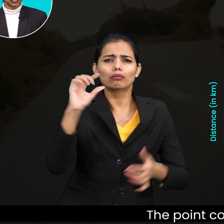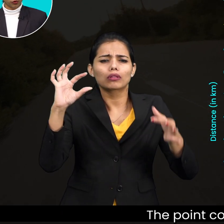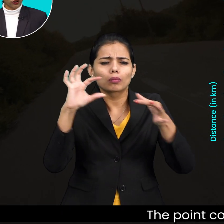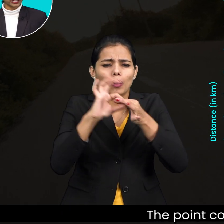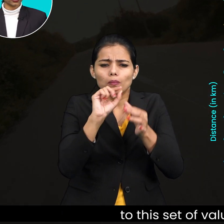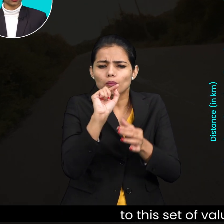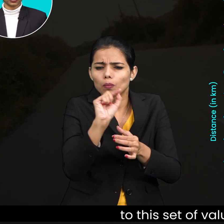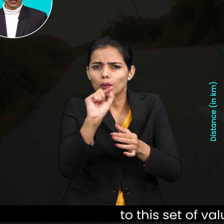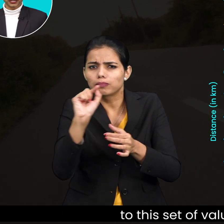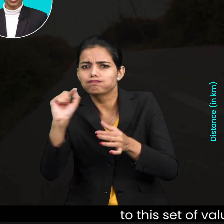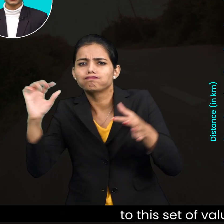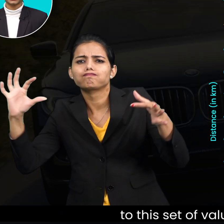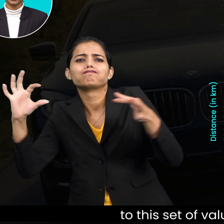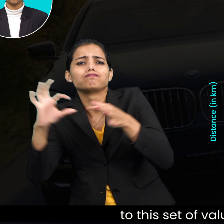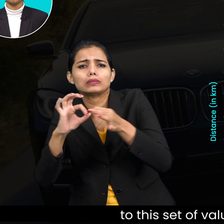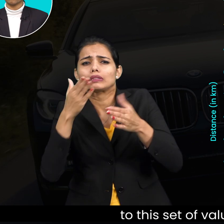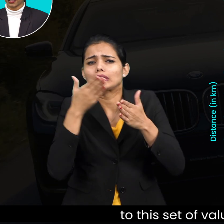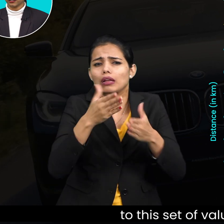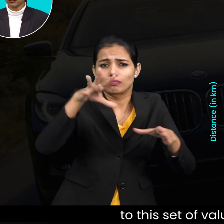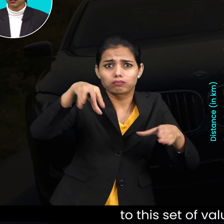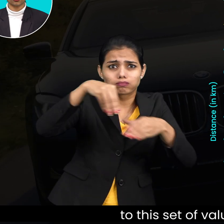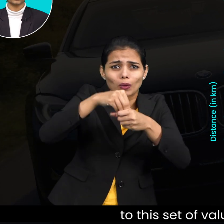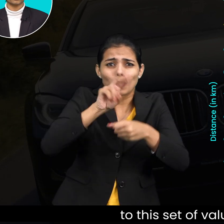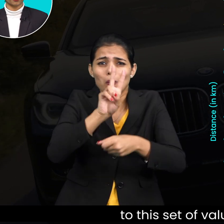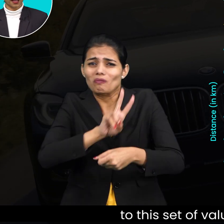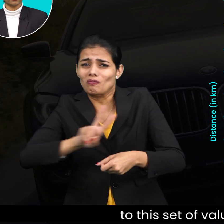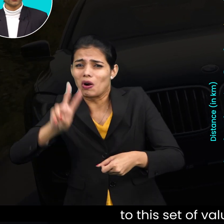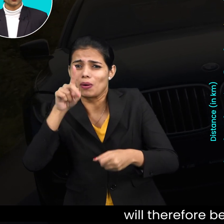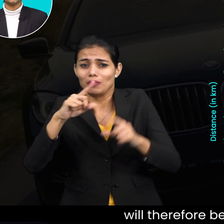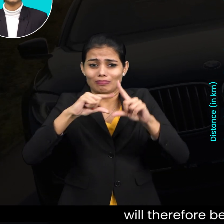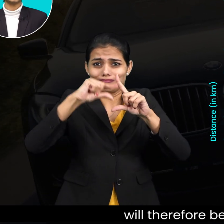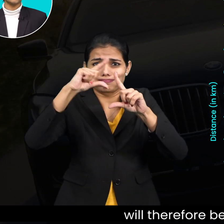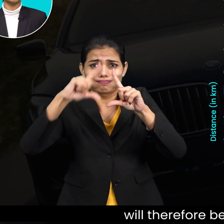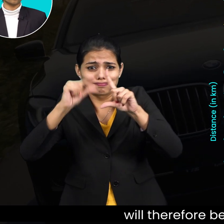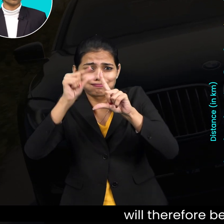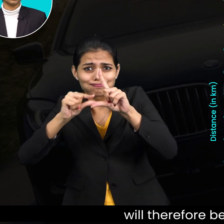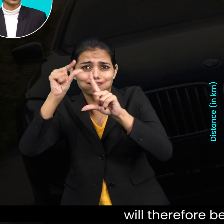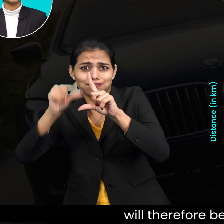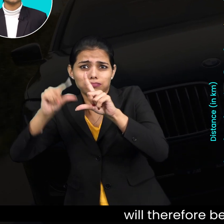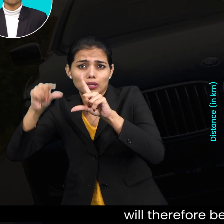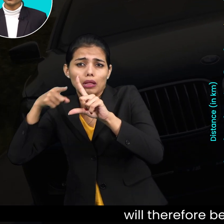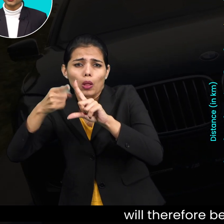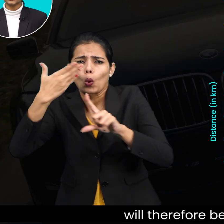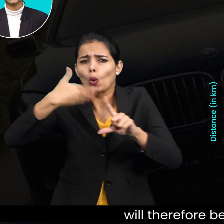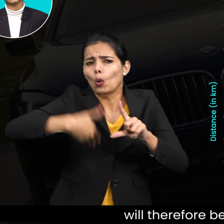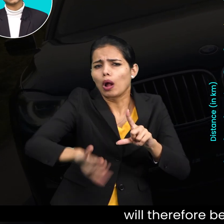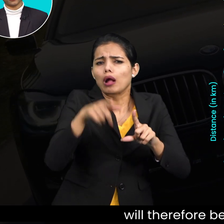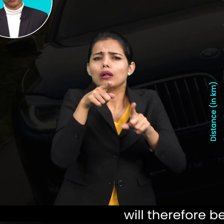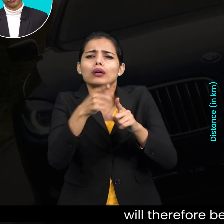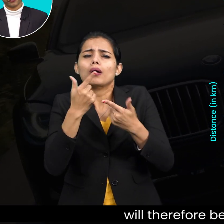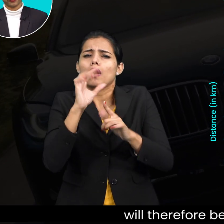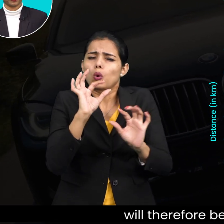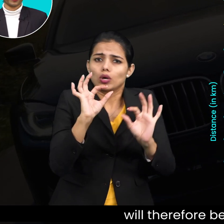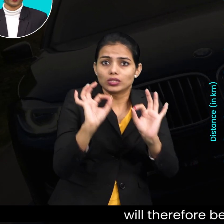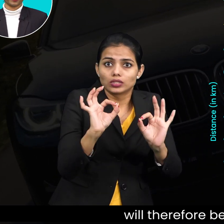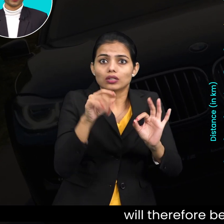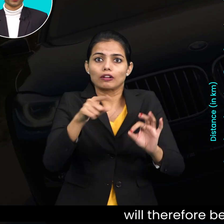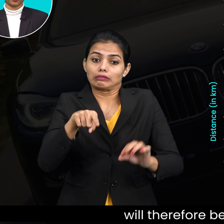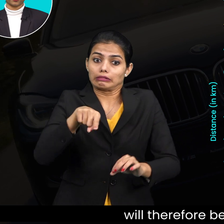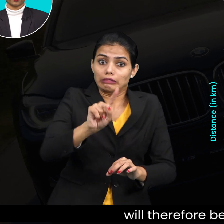point corresponding to this set of values on the graph will therefore be the origin itself.